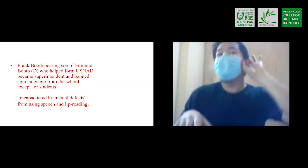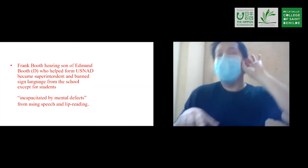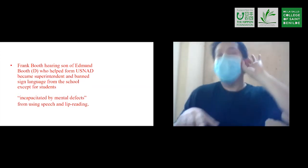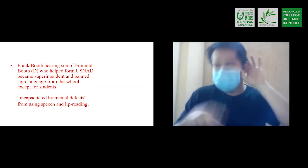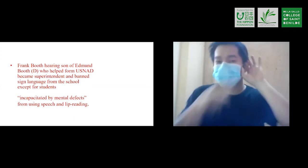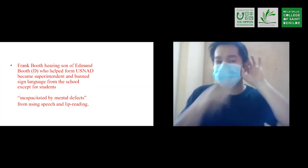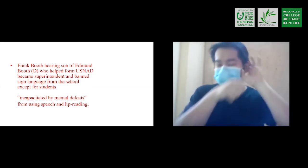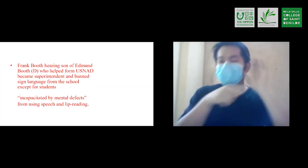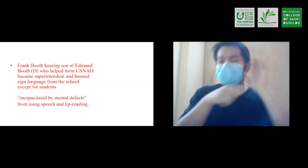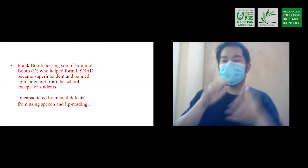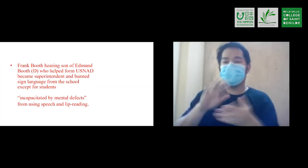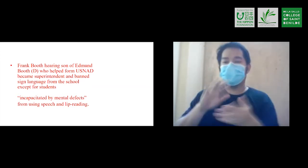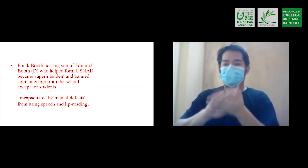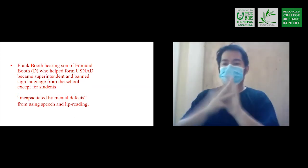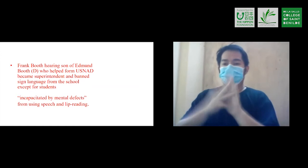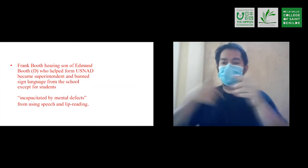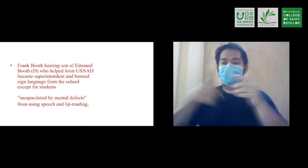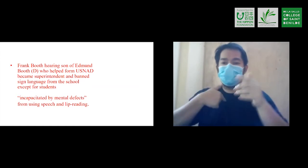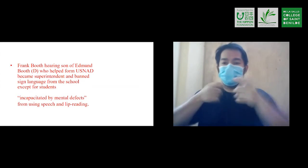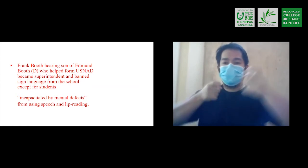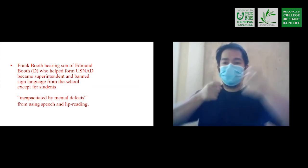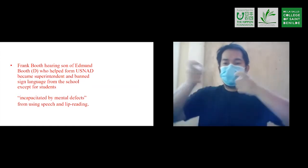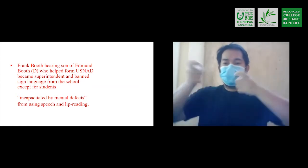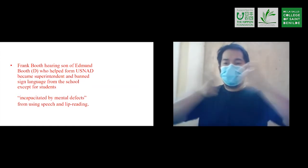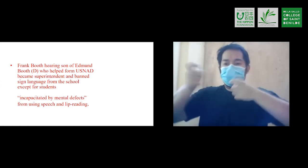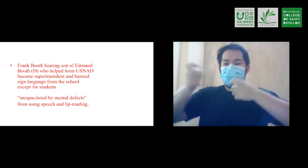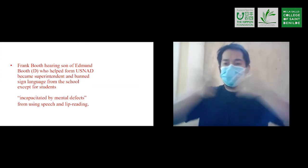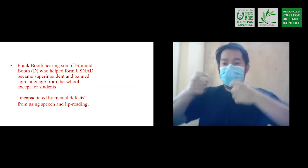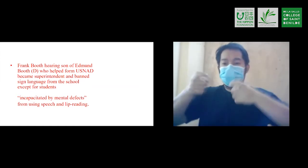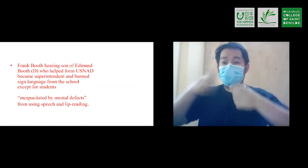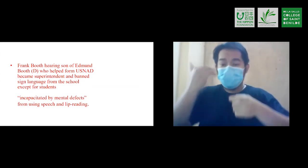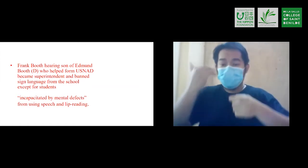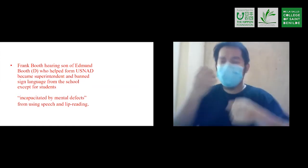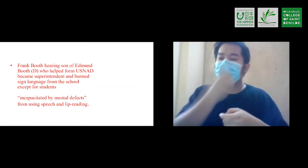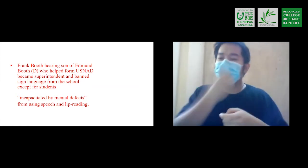this law that speech was the method of instruction.